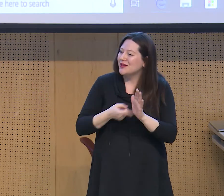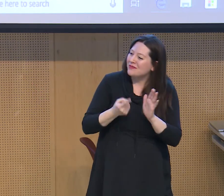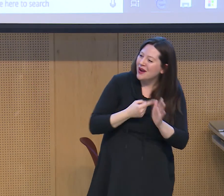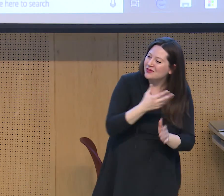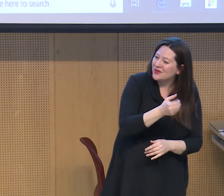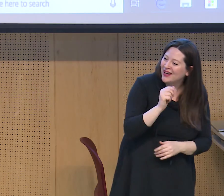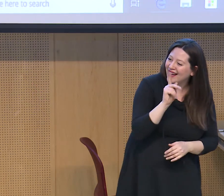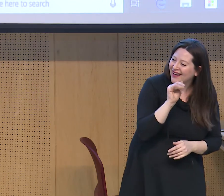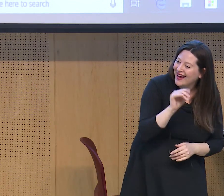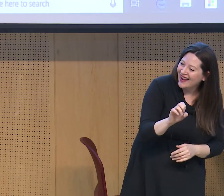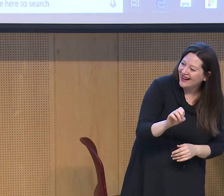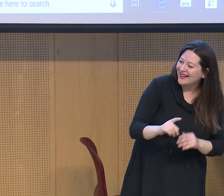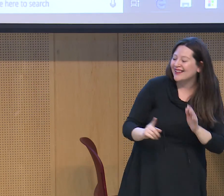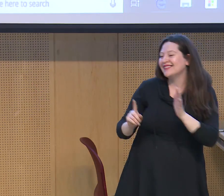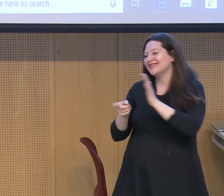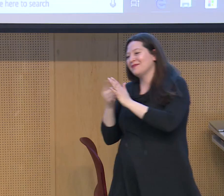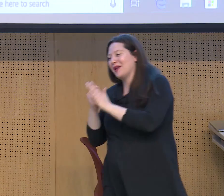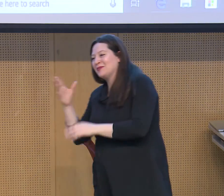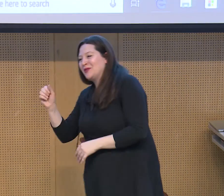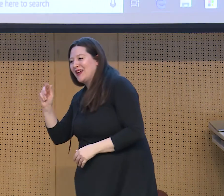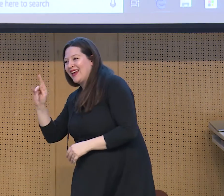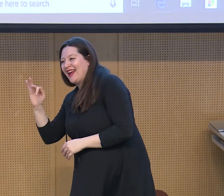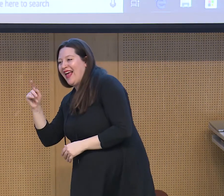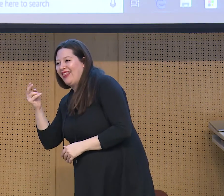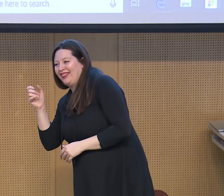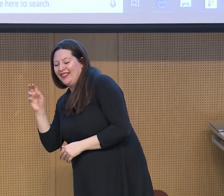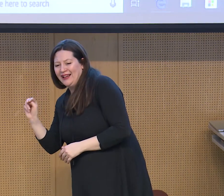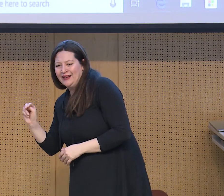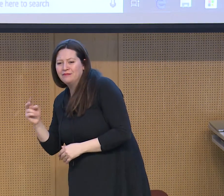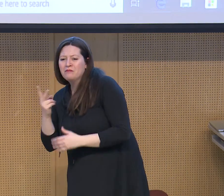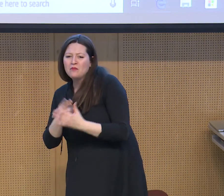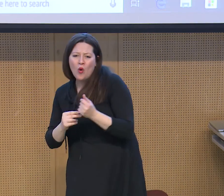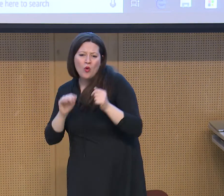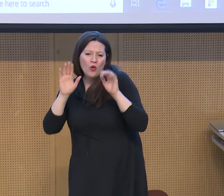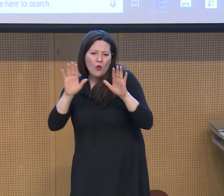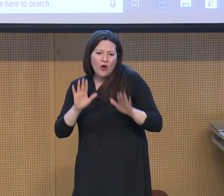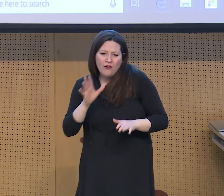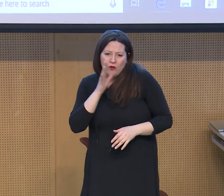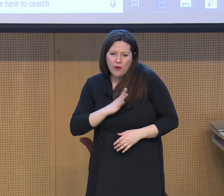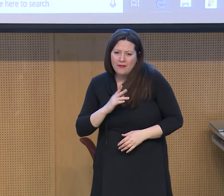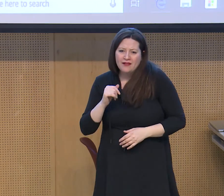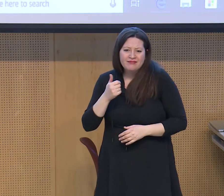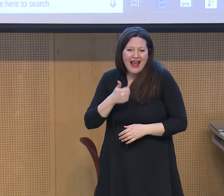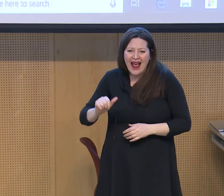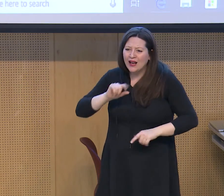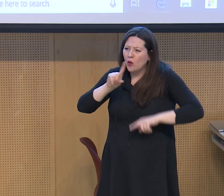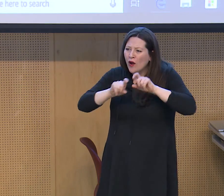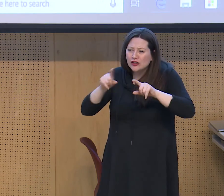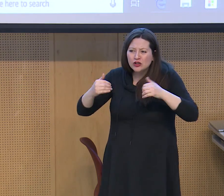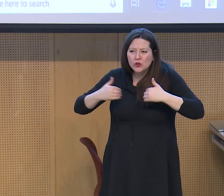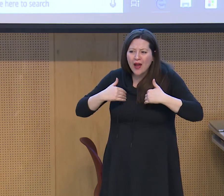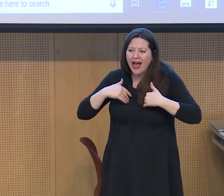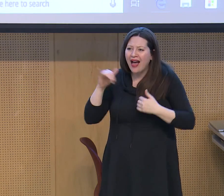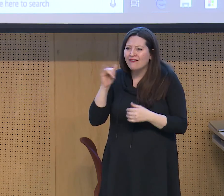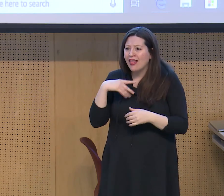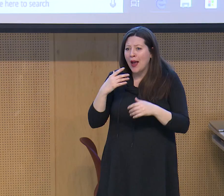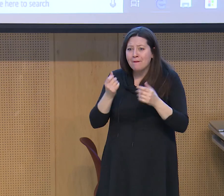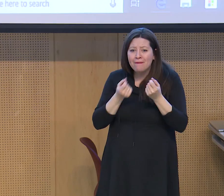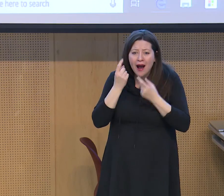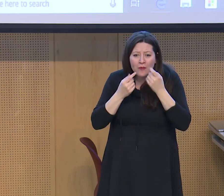typically will respond. One time you'll get Kathleen, and another time you'll get Katie. But both are terrific women. If you have any questions